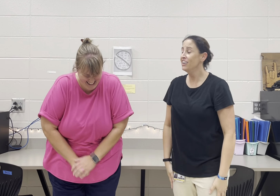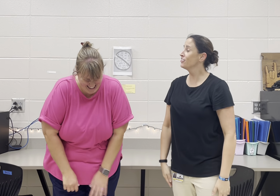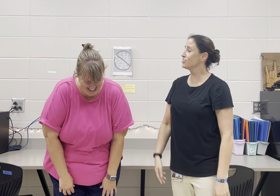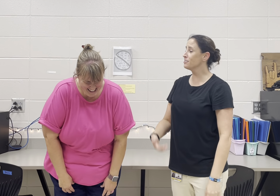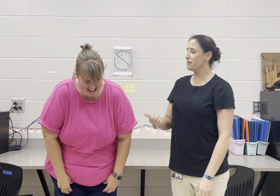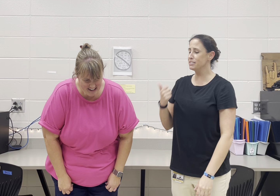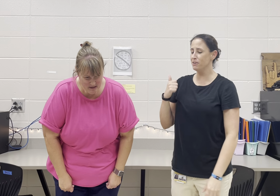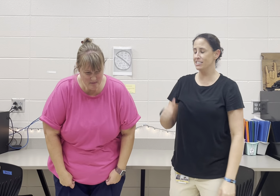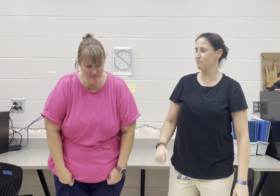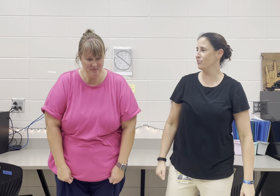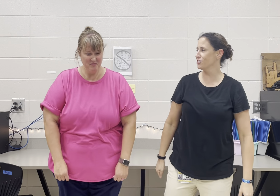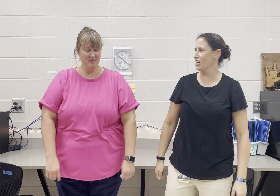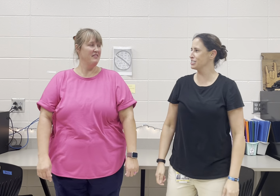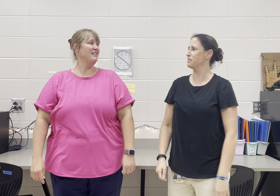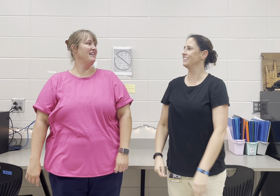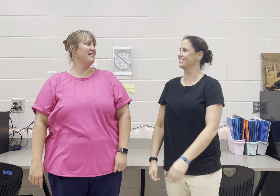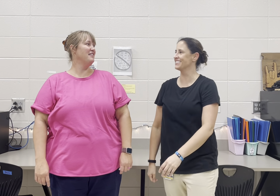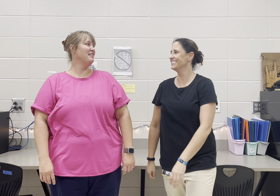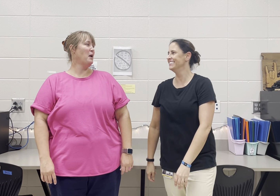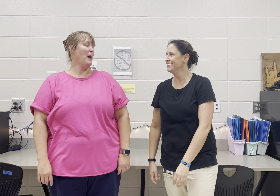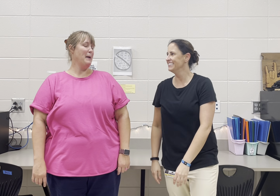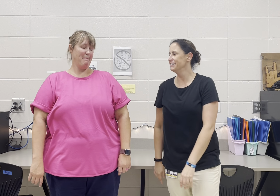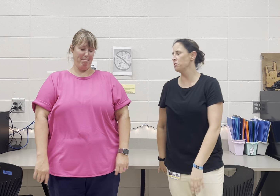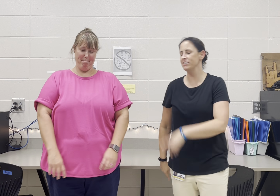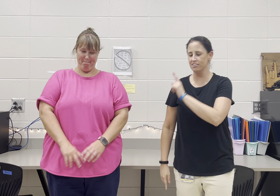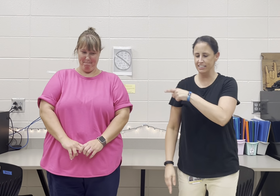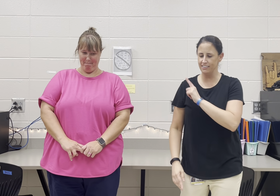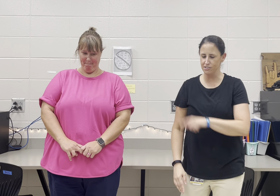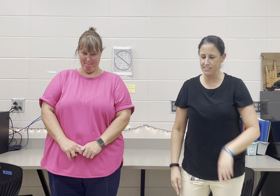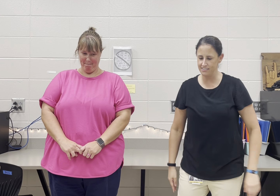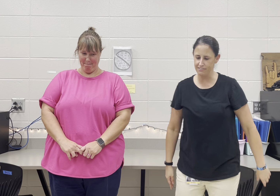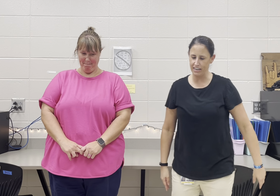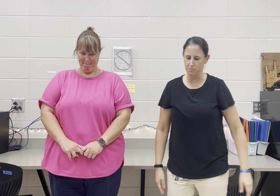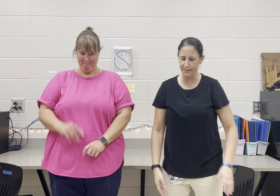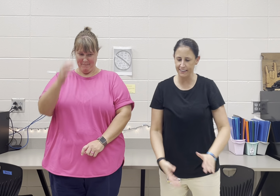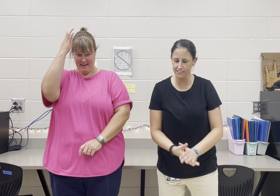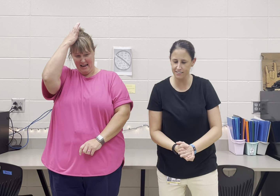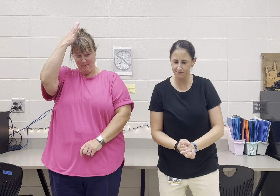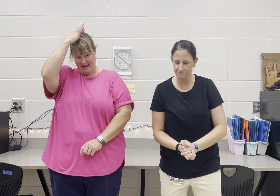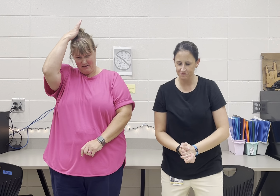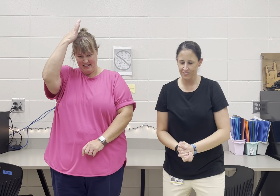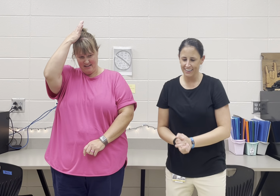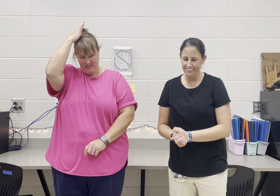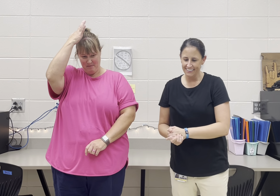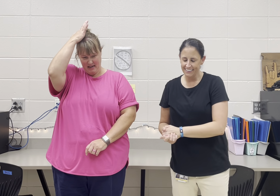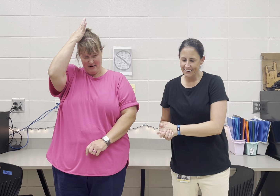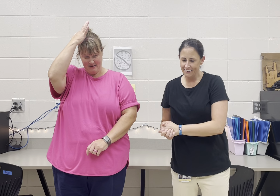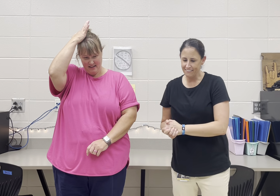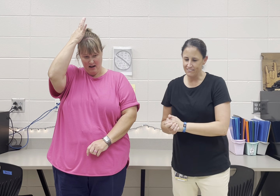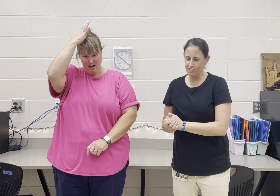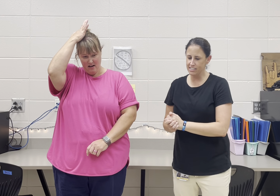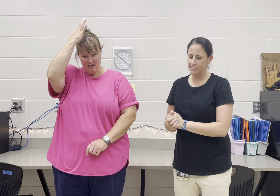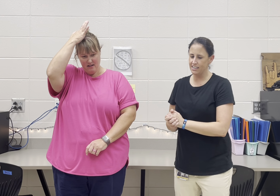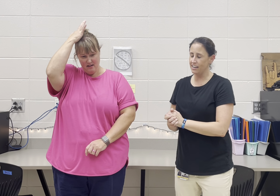There's a baseball team called the Trash Pandas, but we still need to go see Savannah Bananas. Yeah, we gotta go see the Savannah Bananas. Veterans